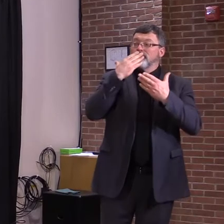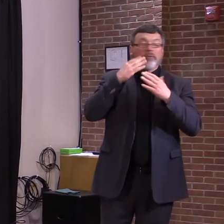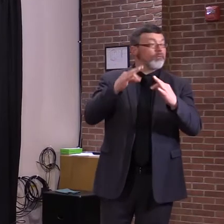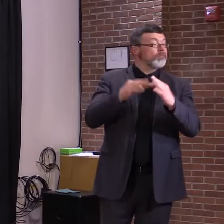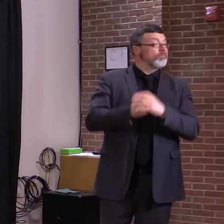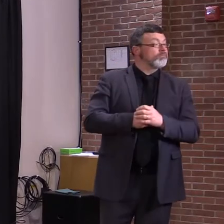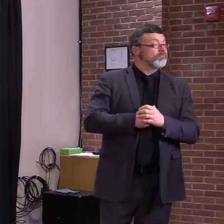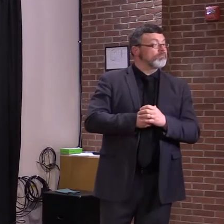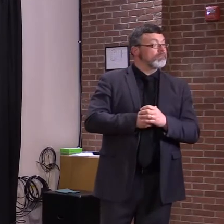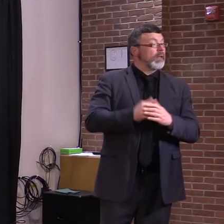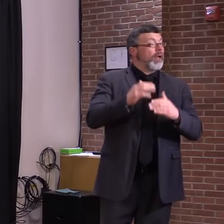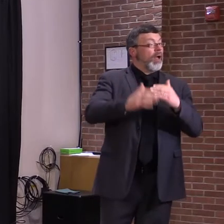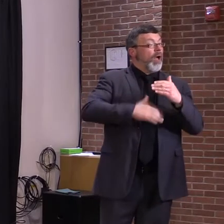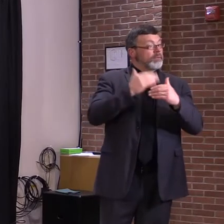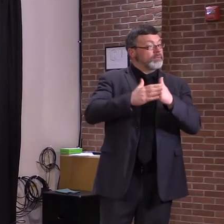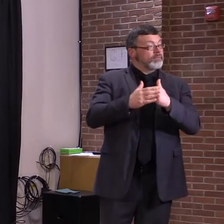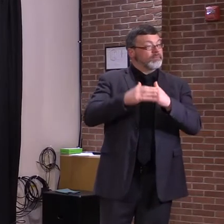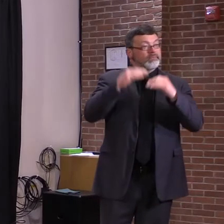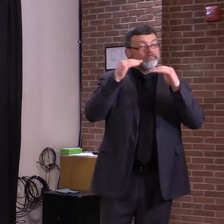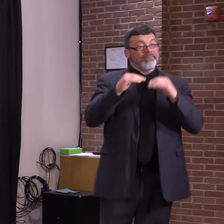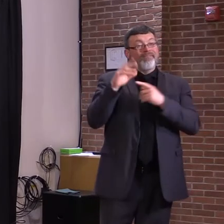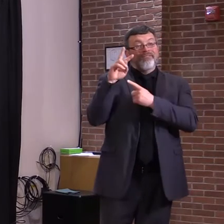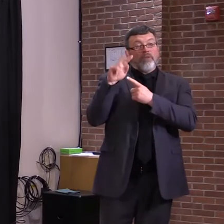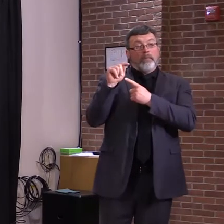Aaron Patenko, Vermont Digger.